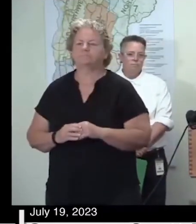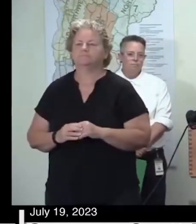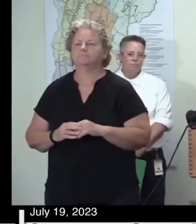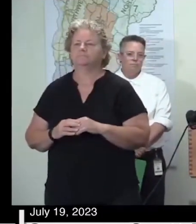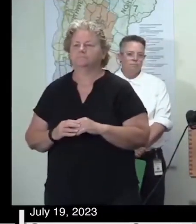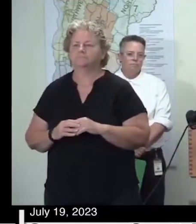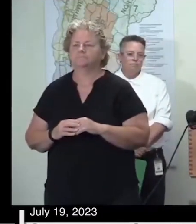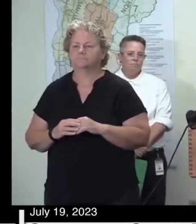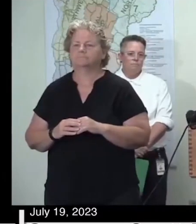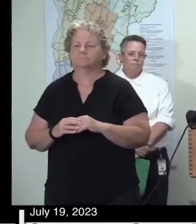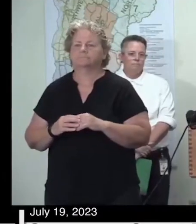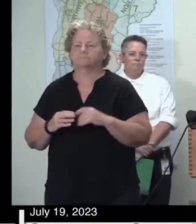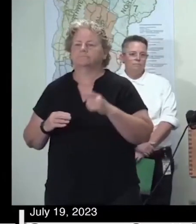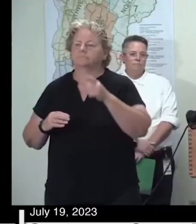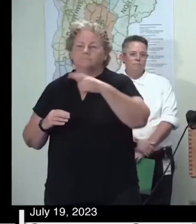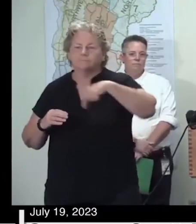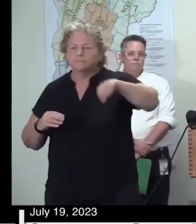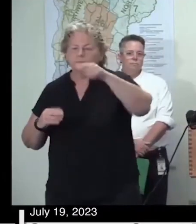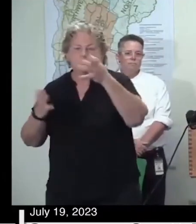vermont.gov/Vermont.